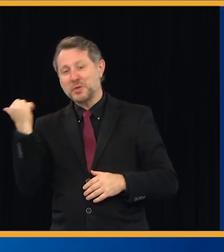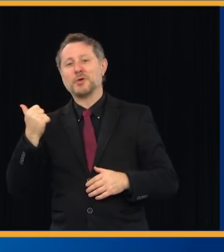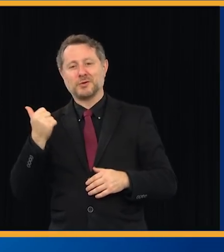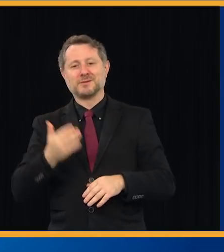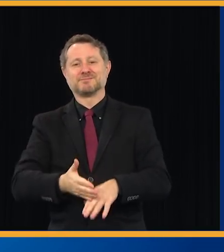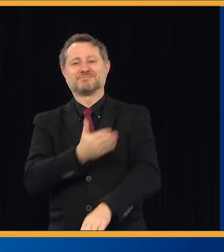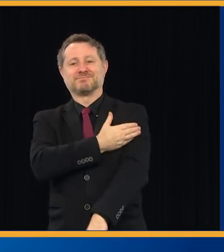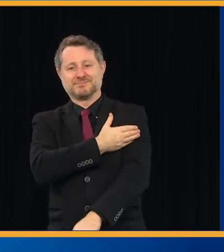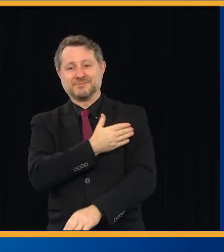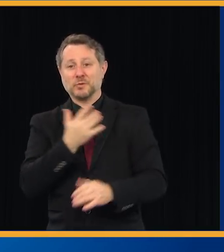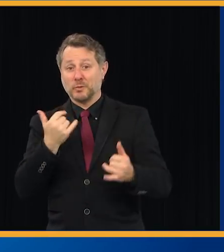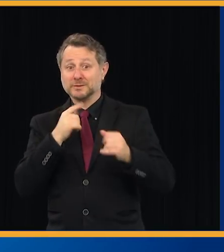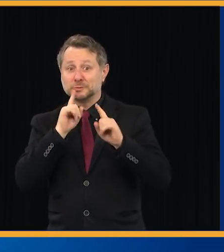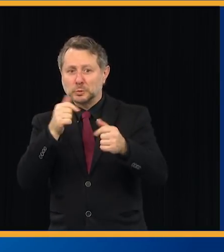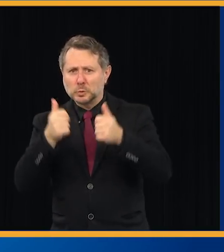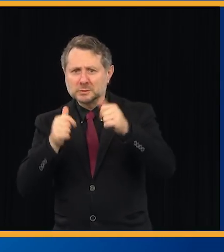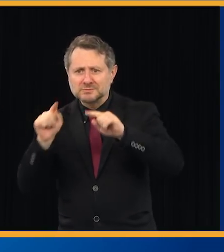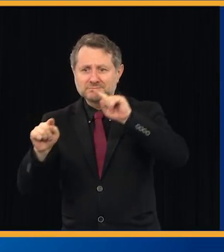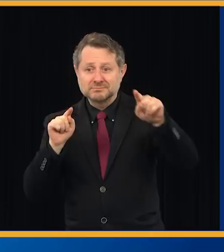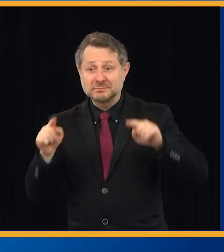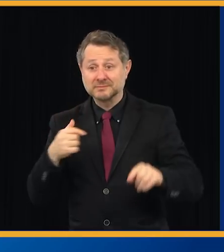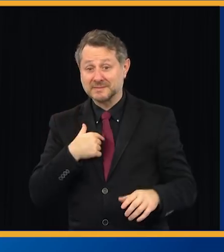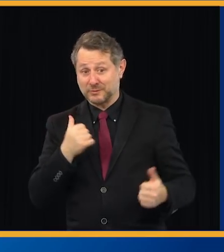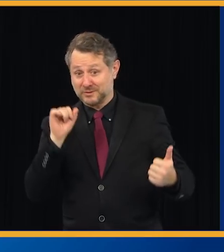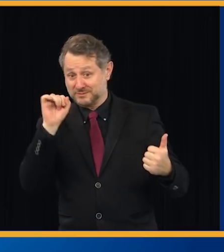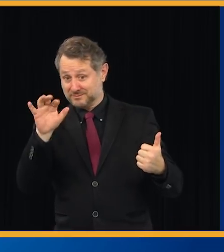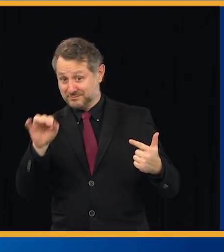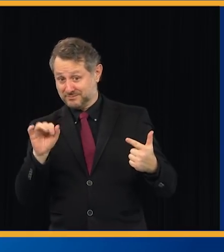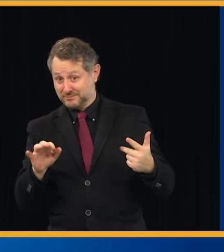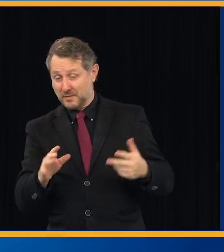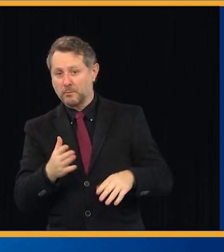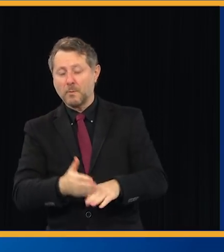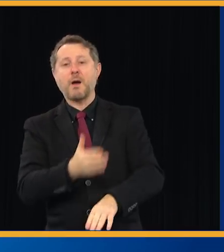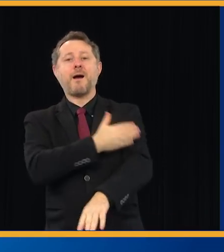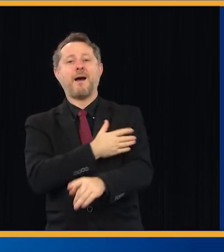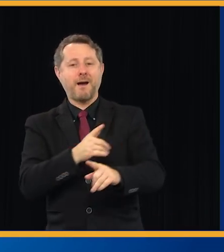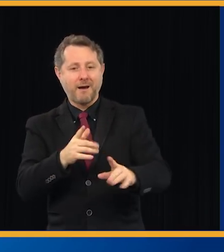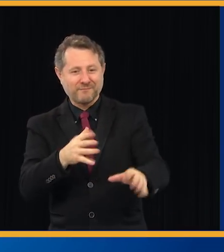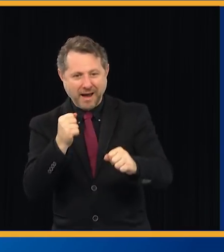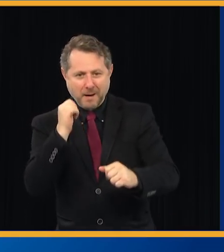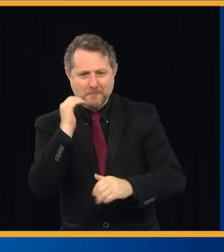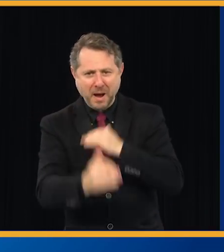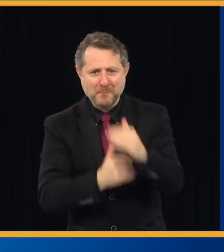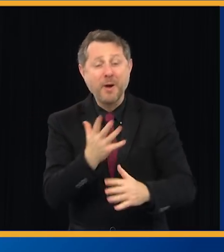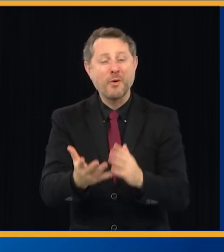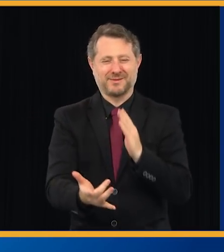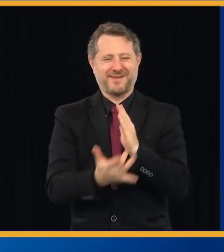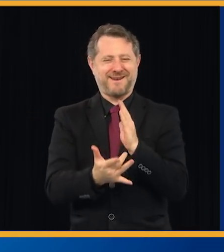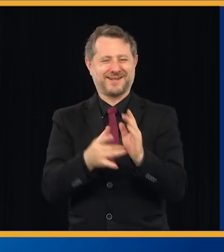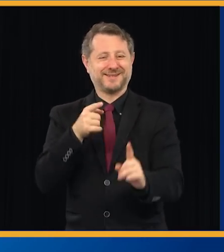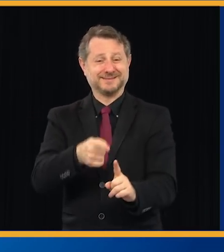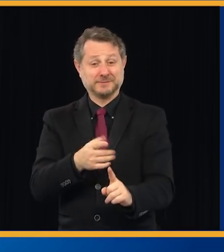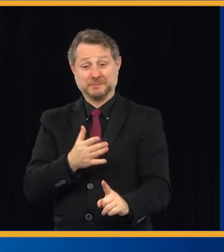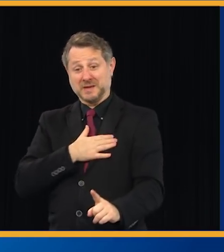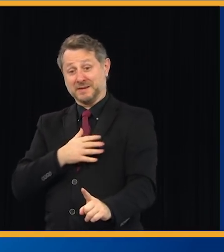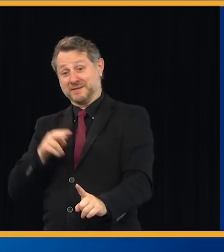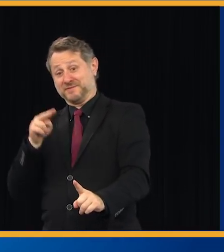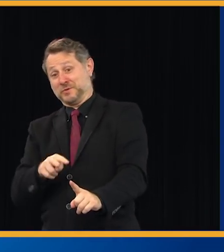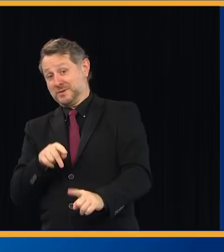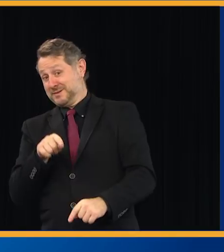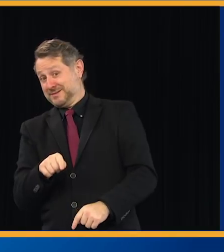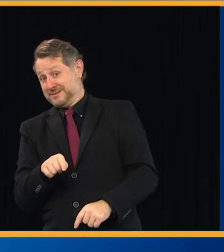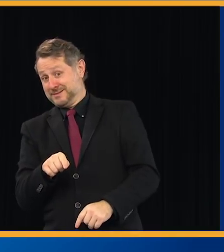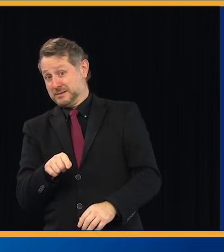and accelerated and use technology to make things better. My own view is that these moments are a chance to revisit things that are not getting